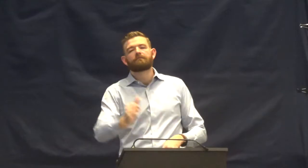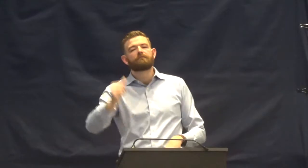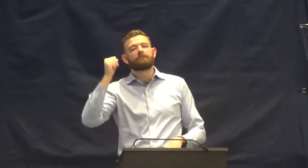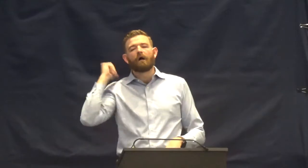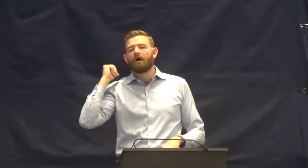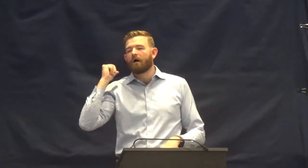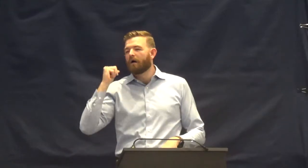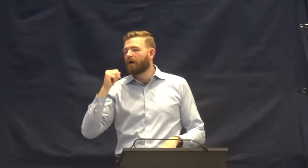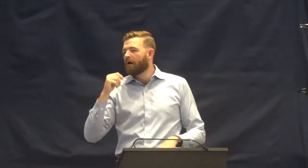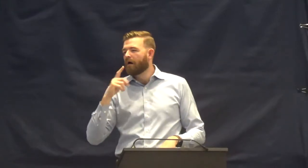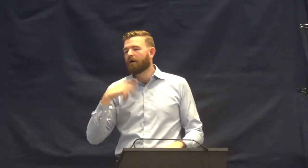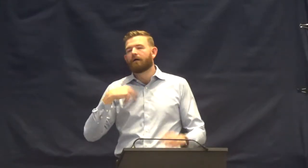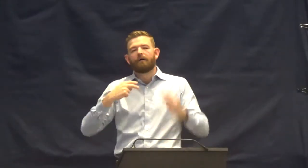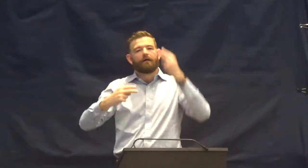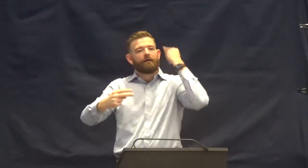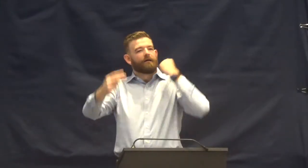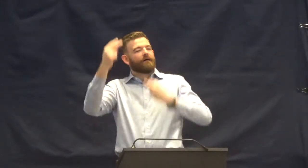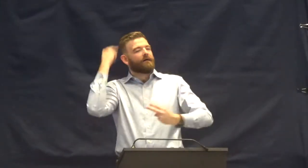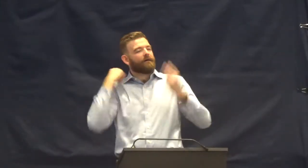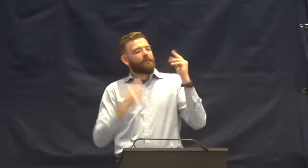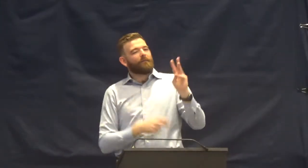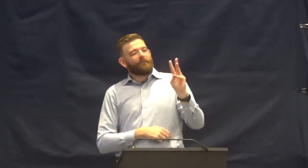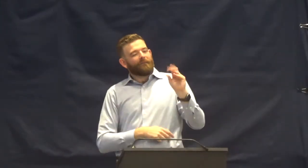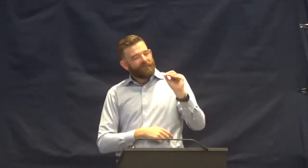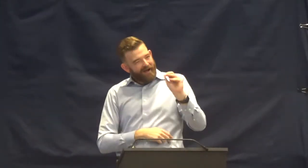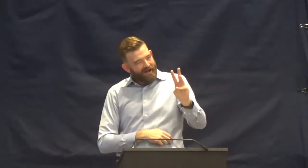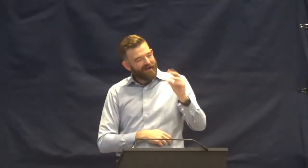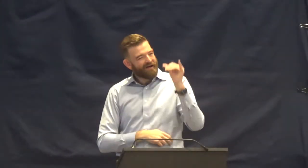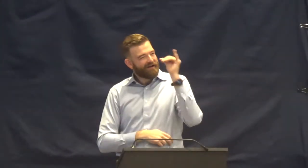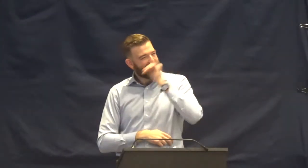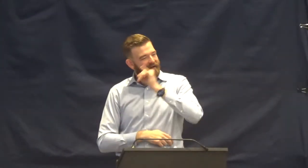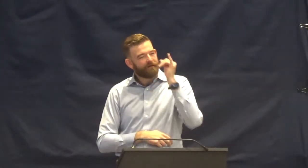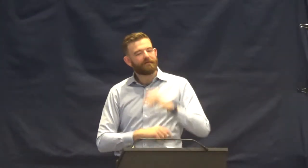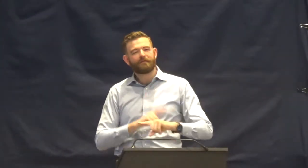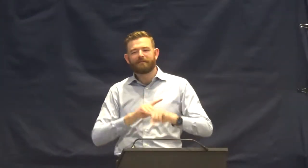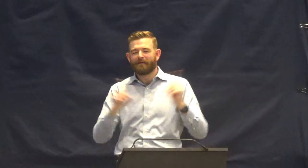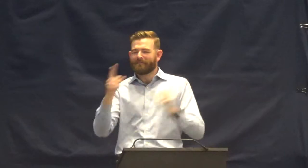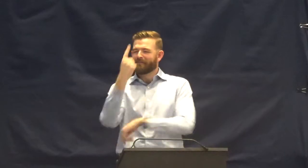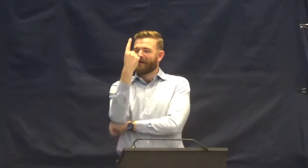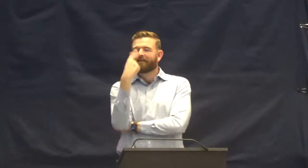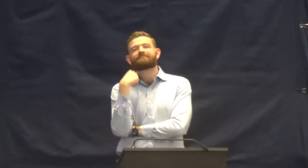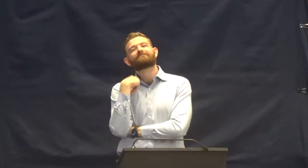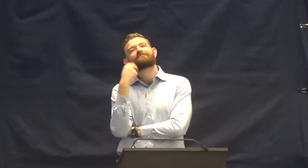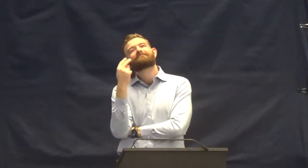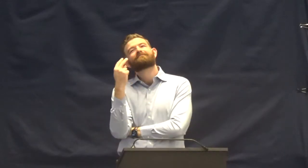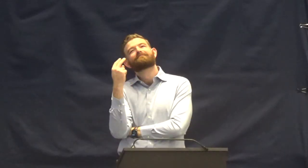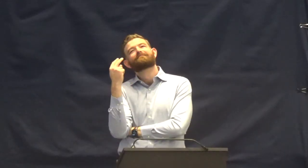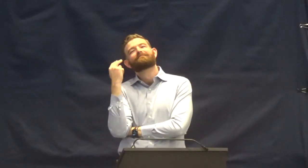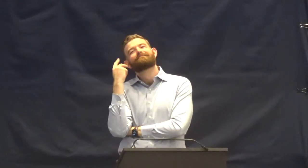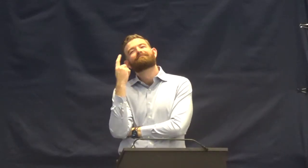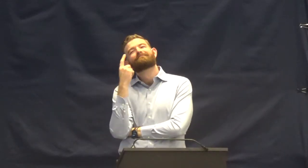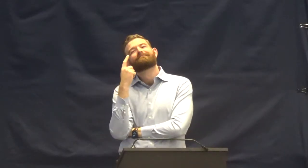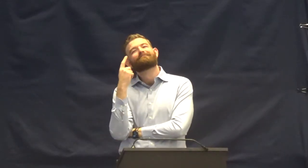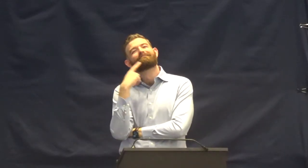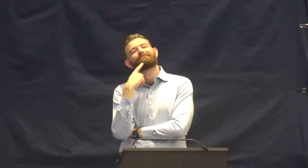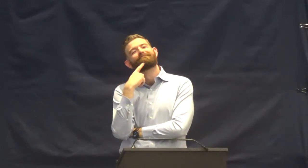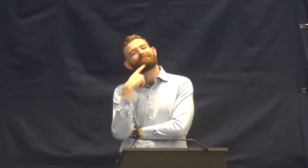everywhere. And they wouldn't allow us to use the nice areas. And I look back at that and I